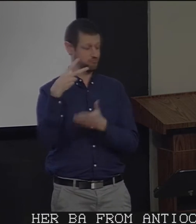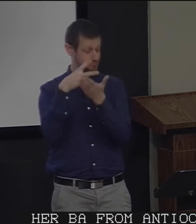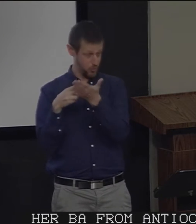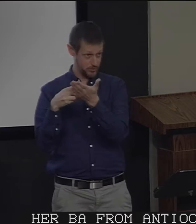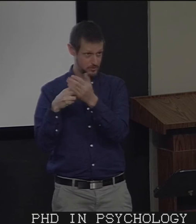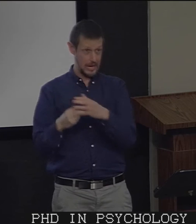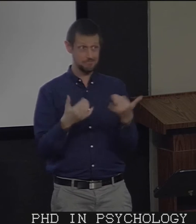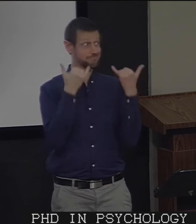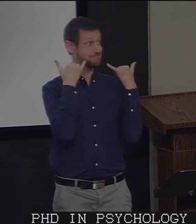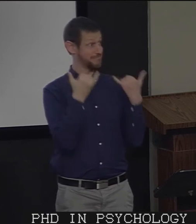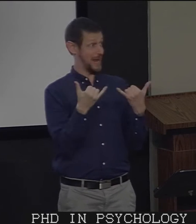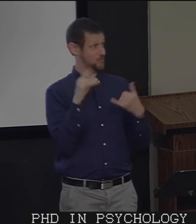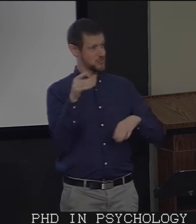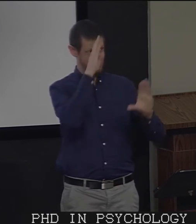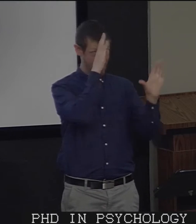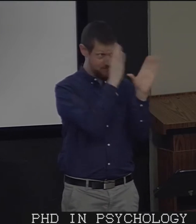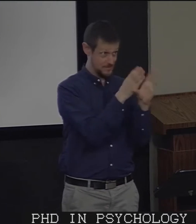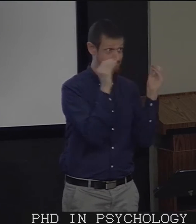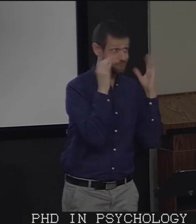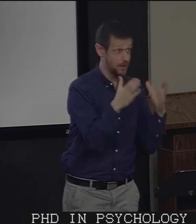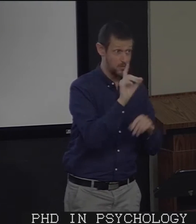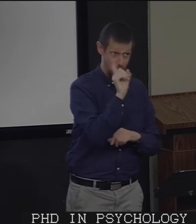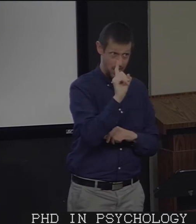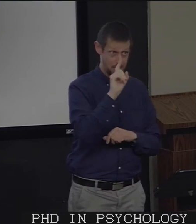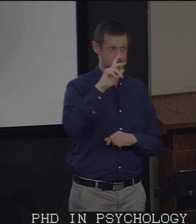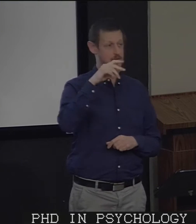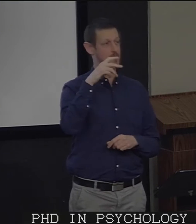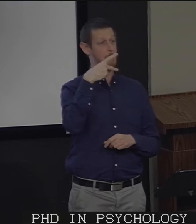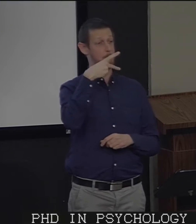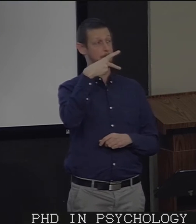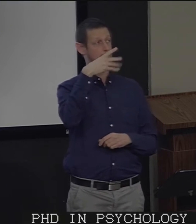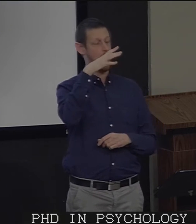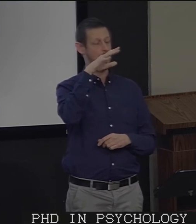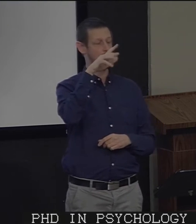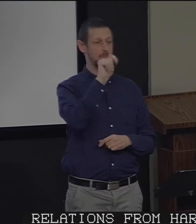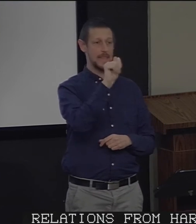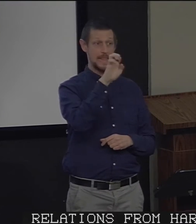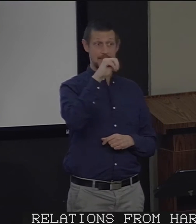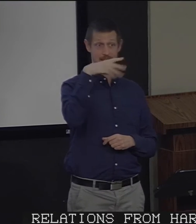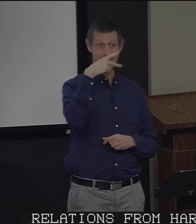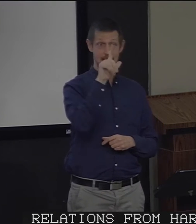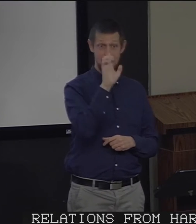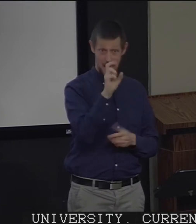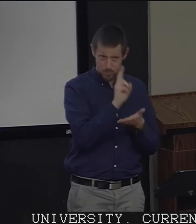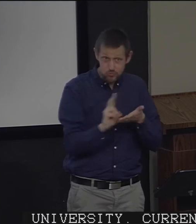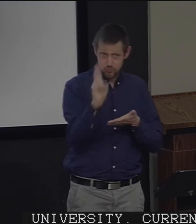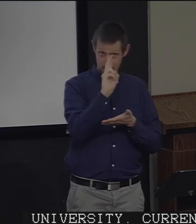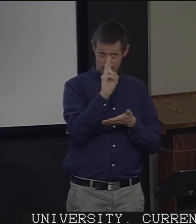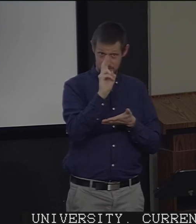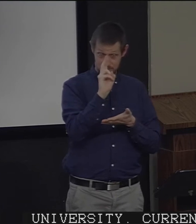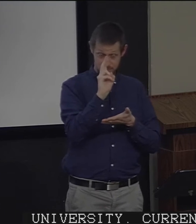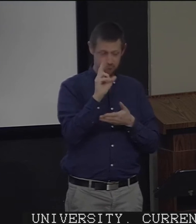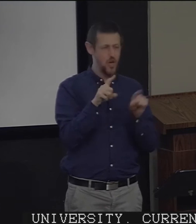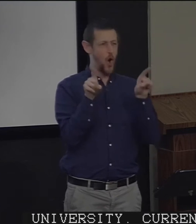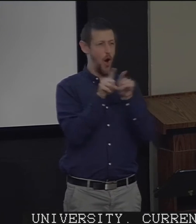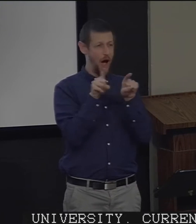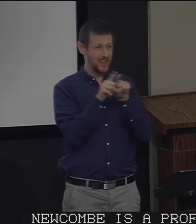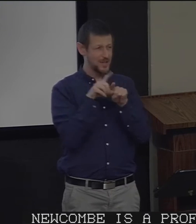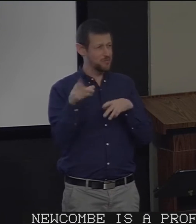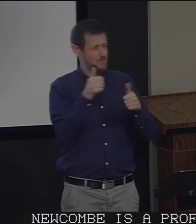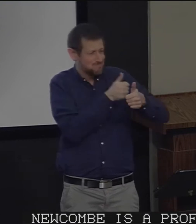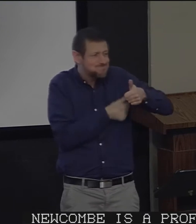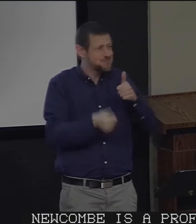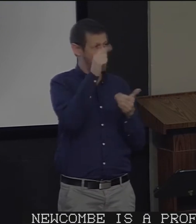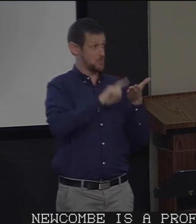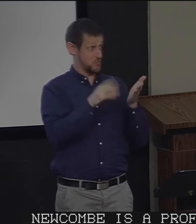relations, both from Harvard University. Currently, Dr. Newcombe is a professor of psychology at Temple University